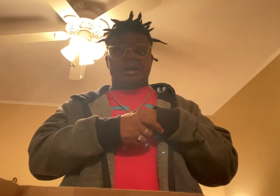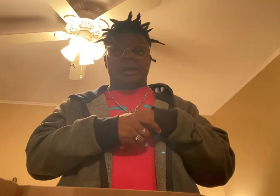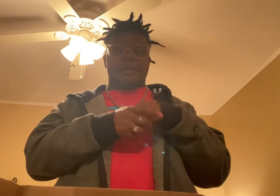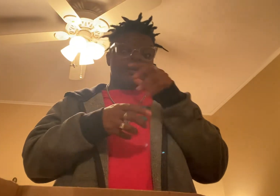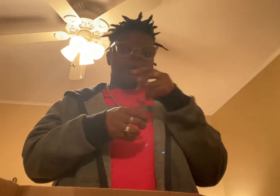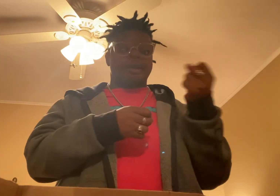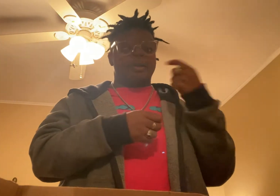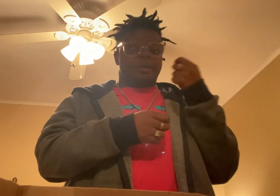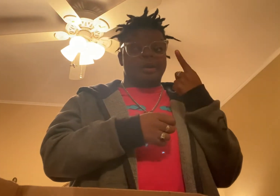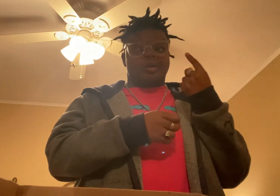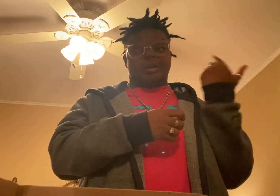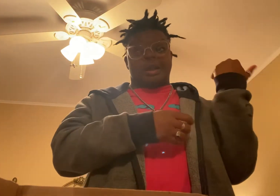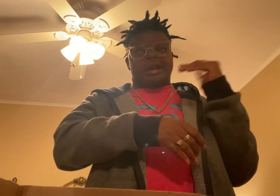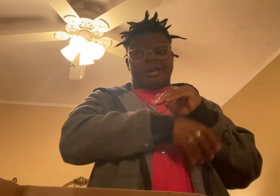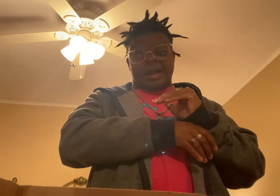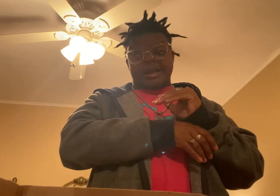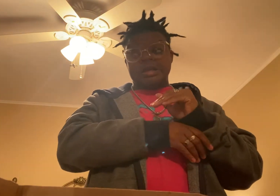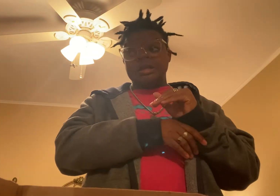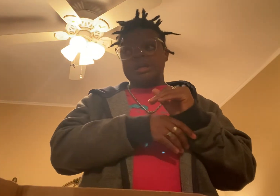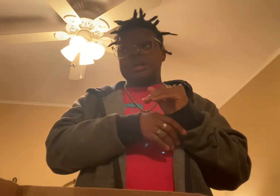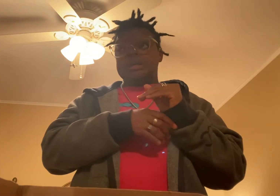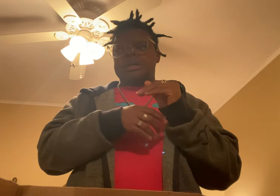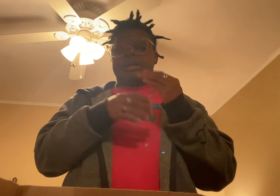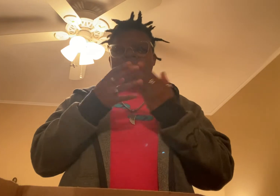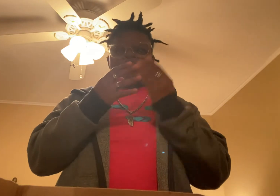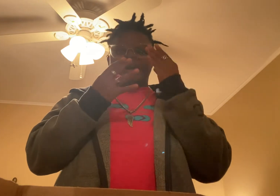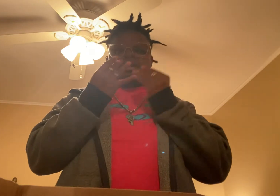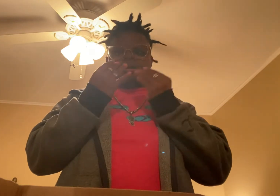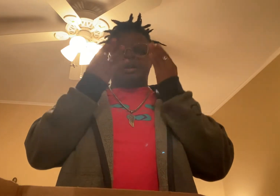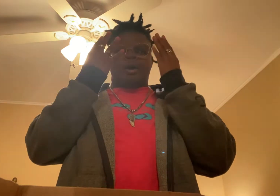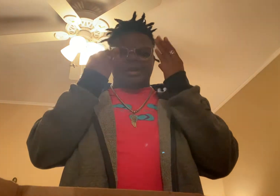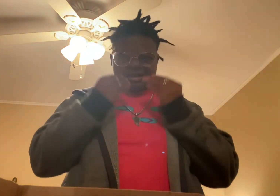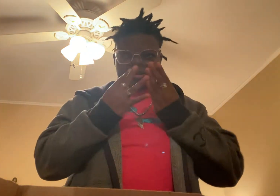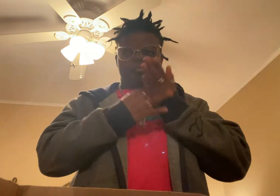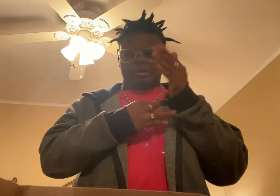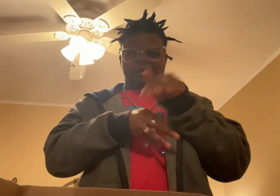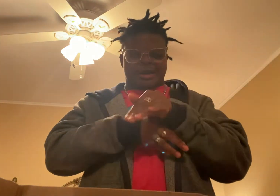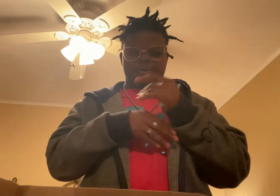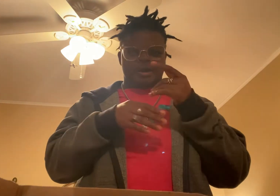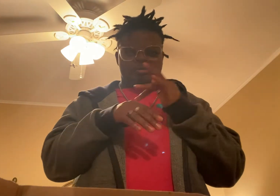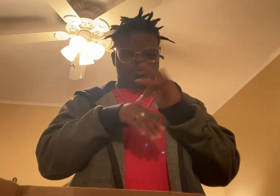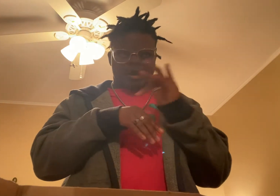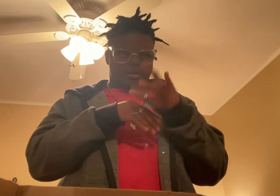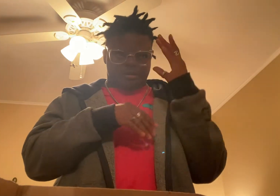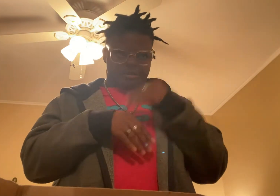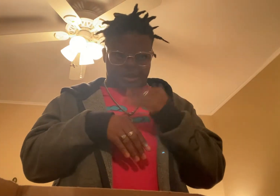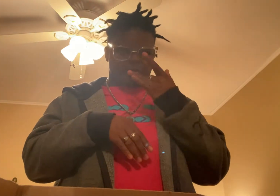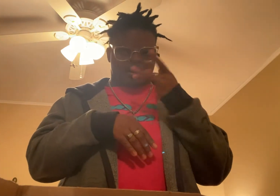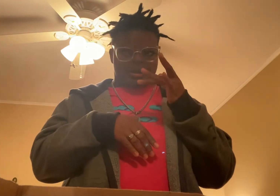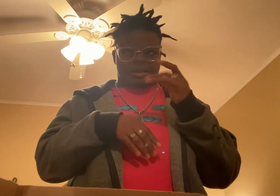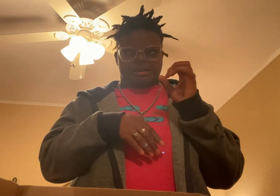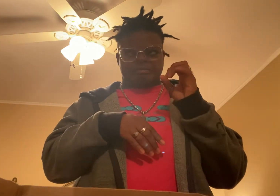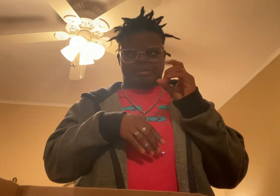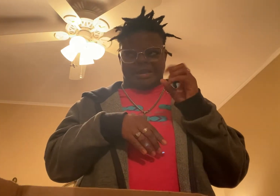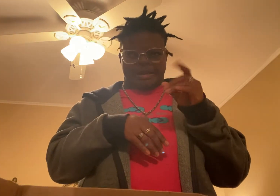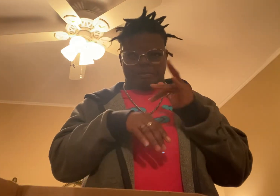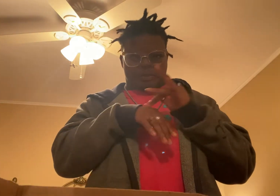My mom gave me pills last night to help me sleep for the night, but I barely slept. Luckily, I did